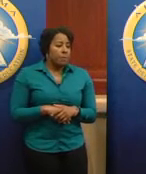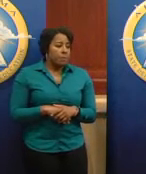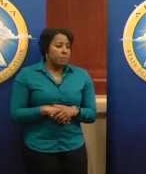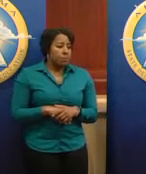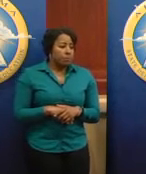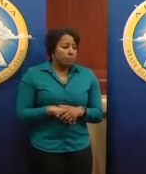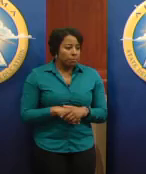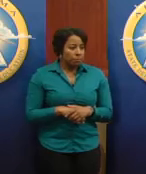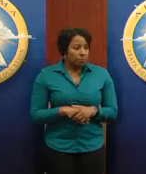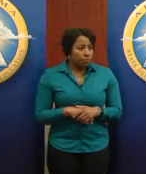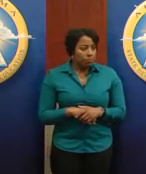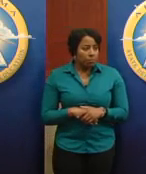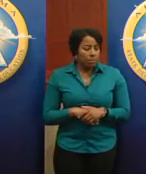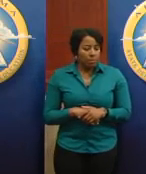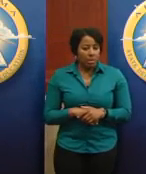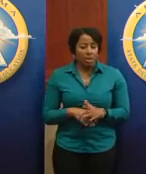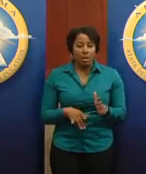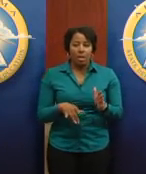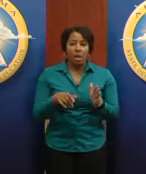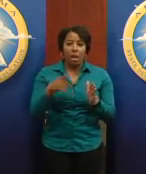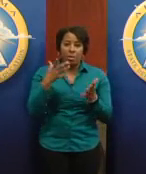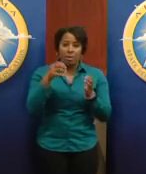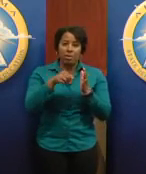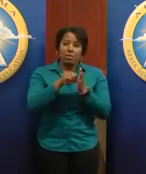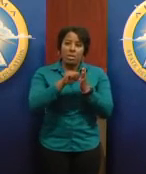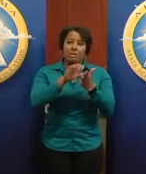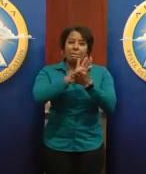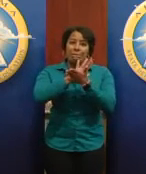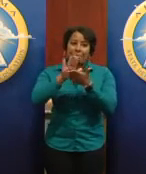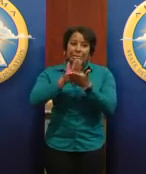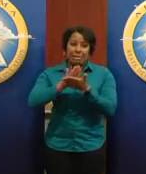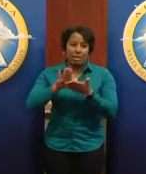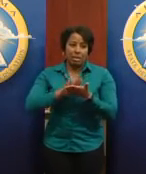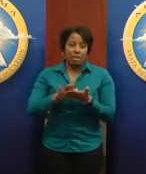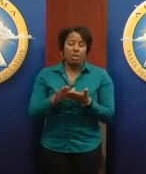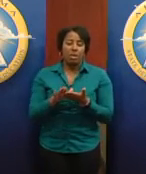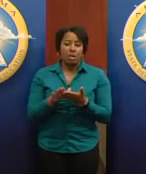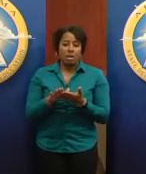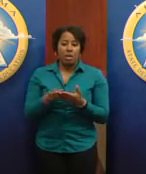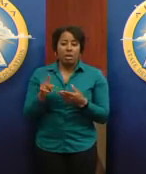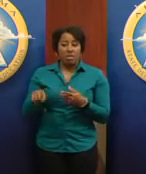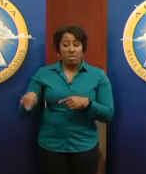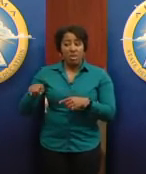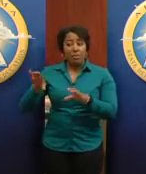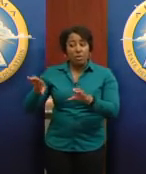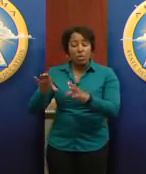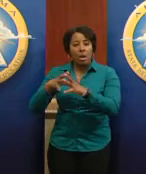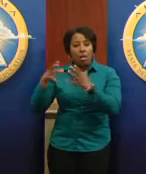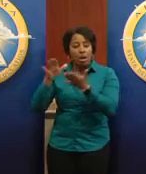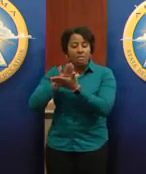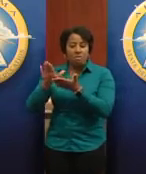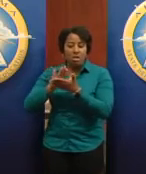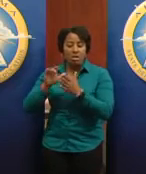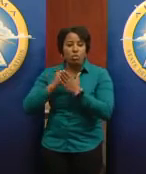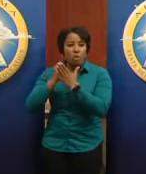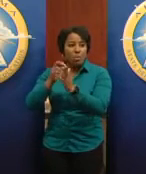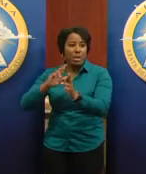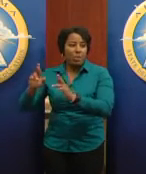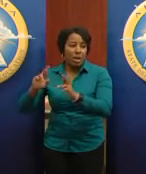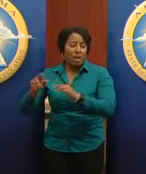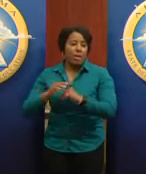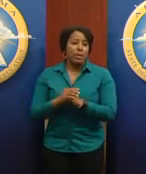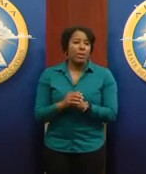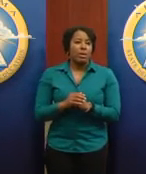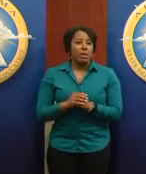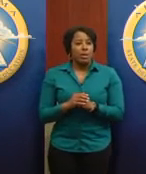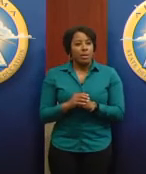can't emphasize enough the cleaning. So they're doing a lot of, they have been doing a lot of cleaning and getting ready, but you can only clean a building